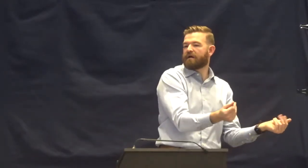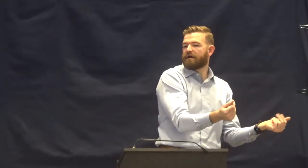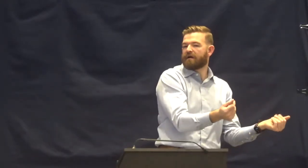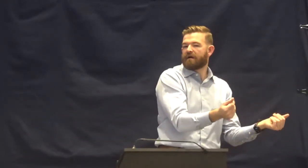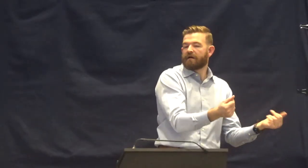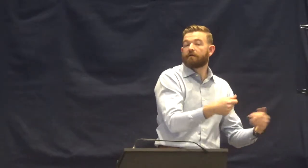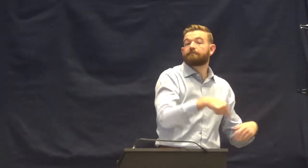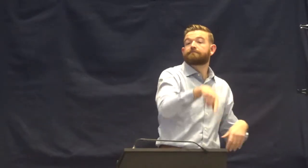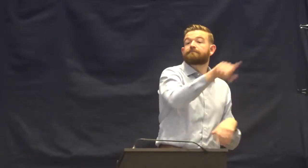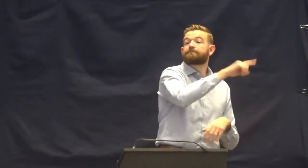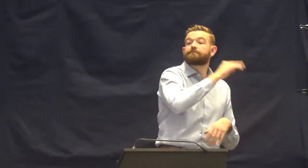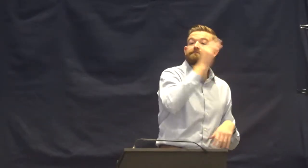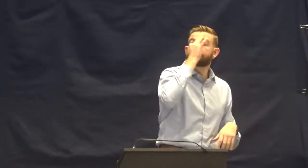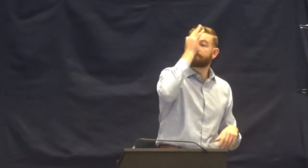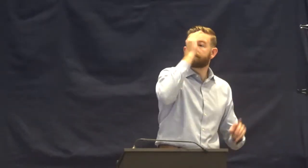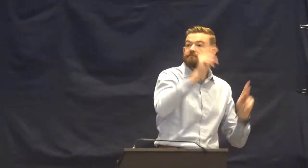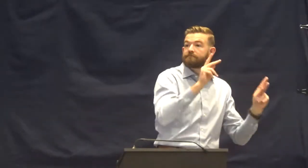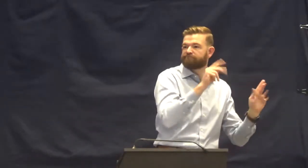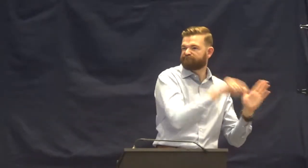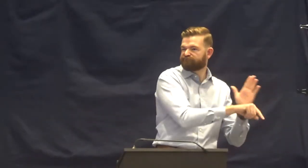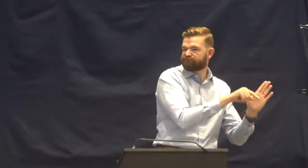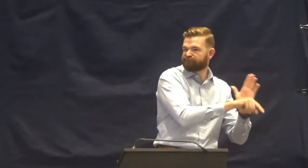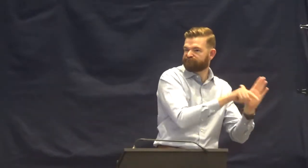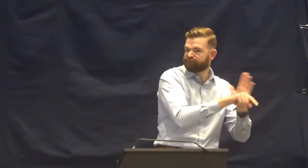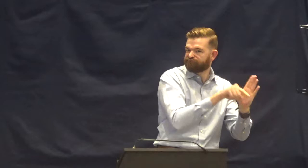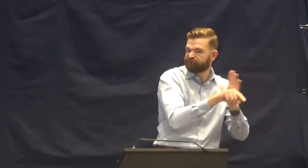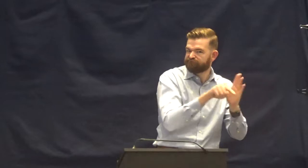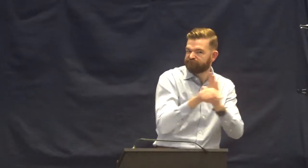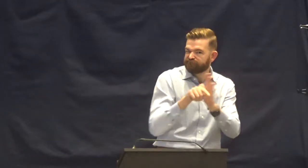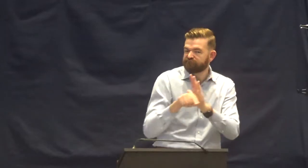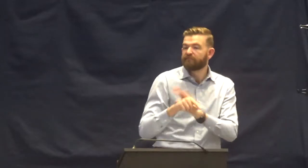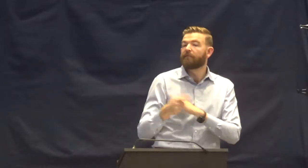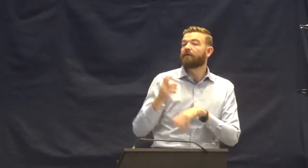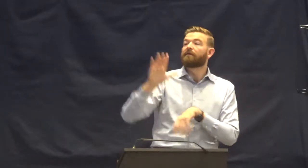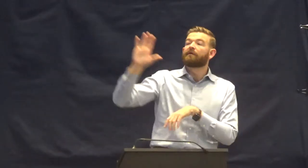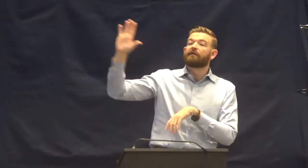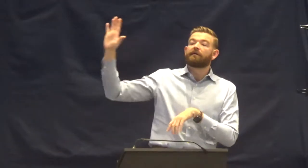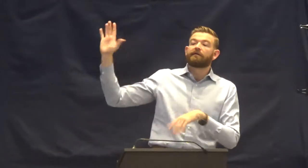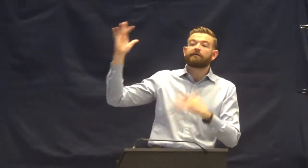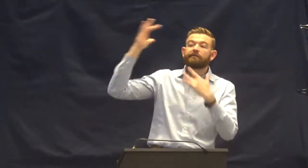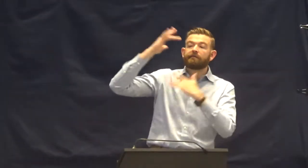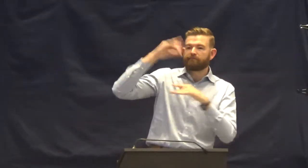to America, taking the land, slaughtering the indigenous people,